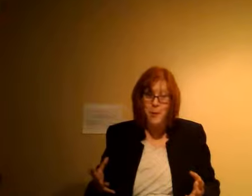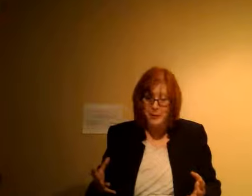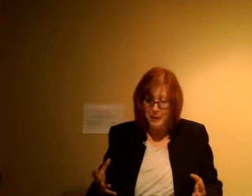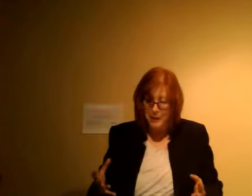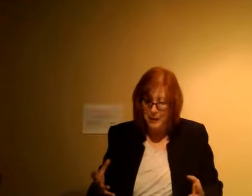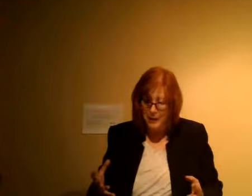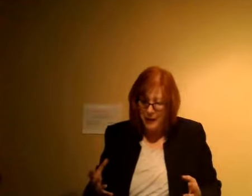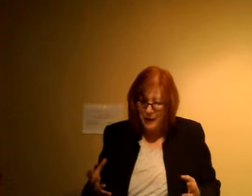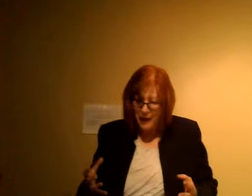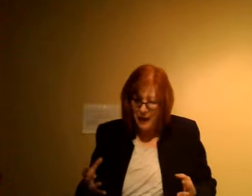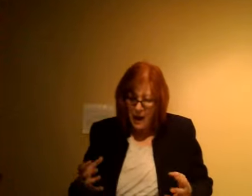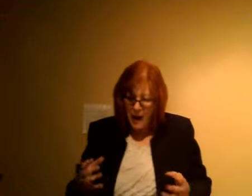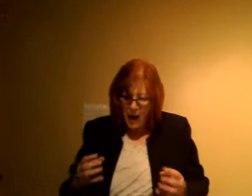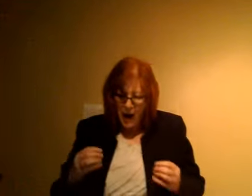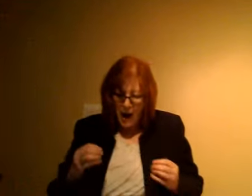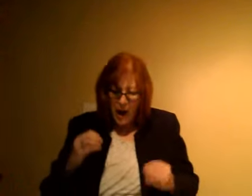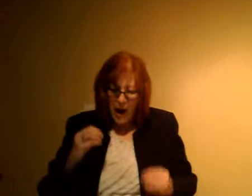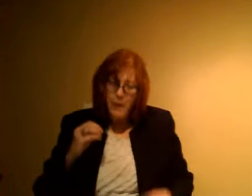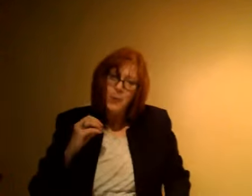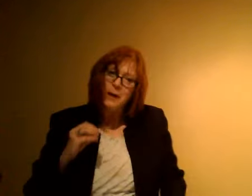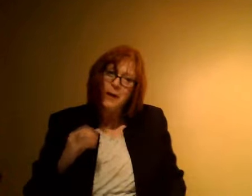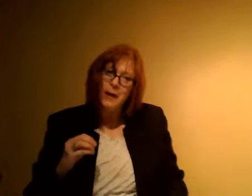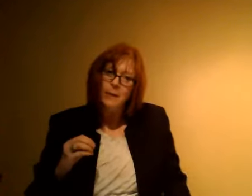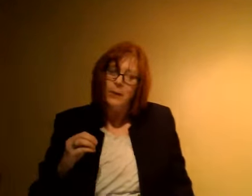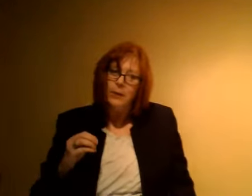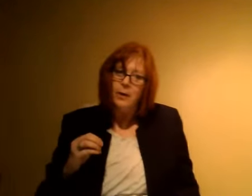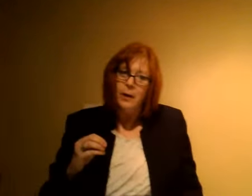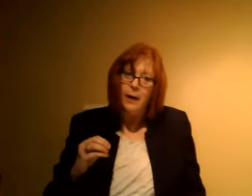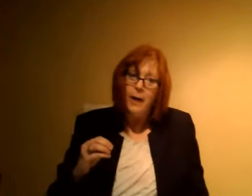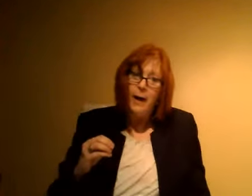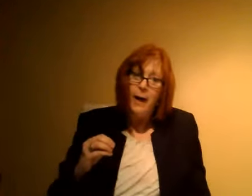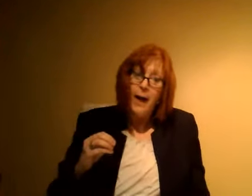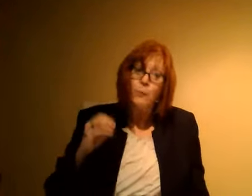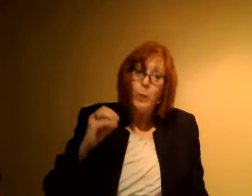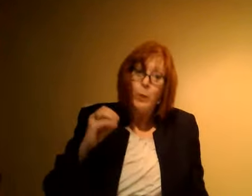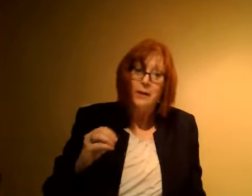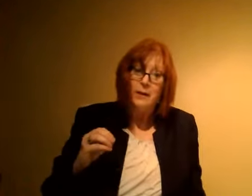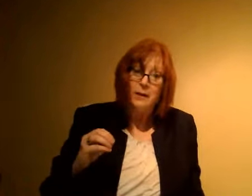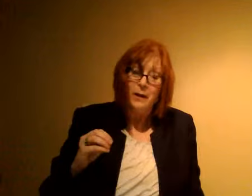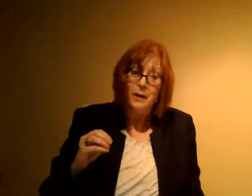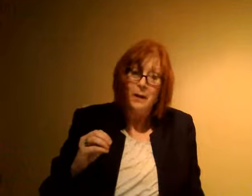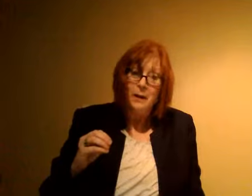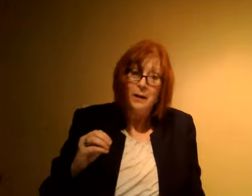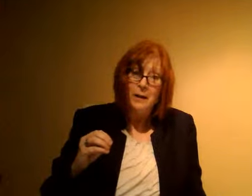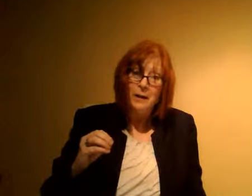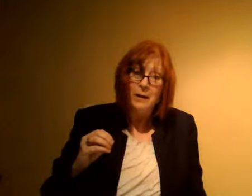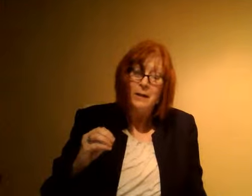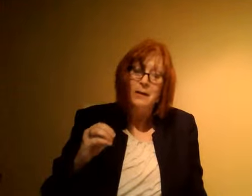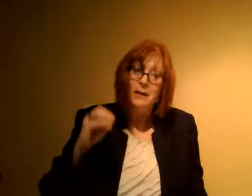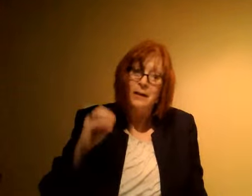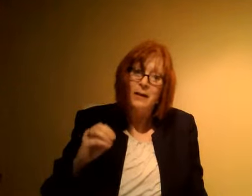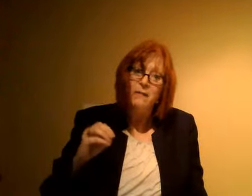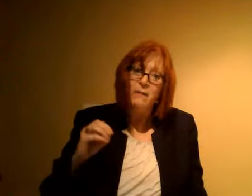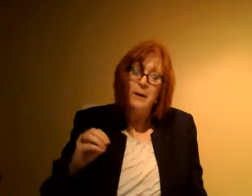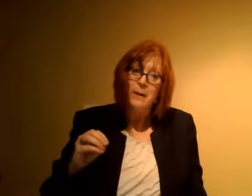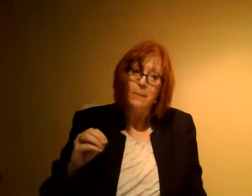supermarket. I was able and willing to give